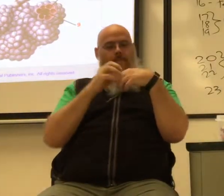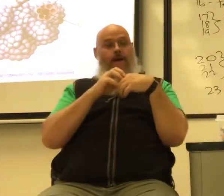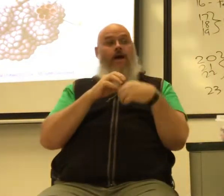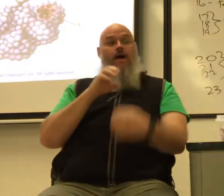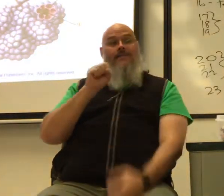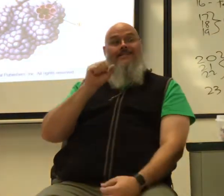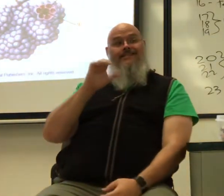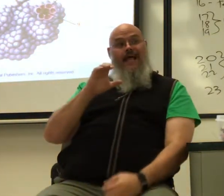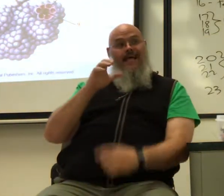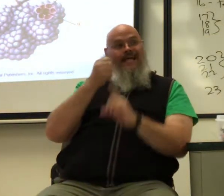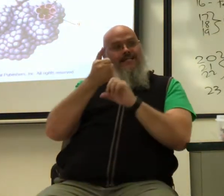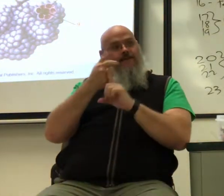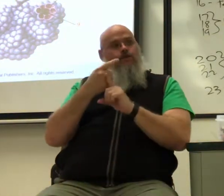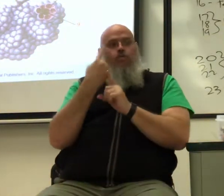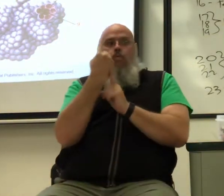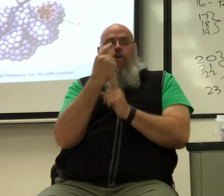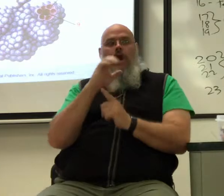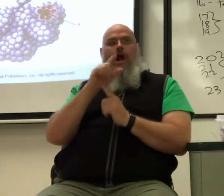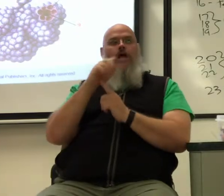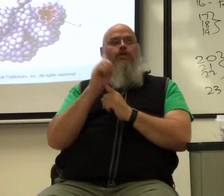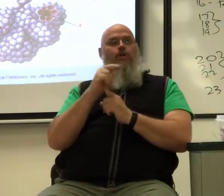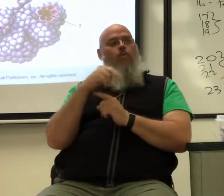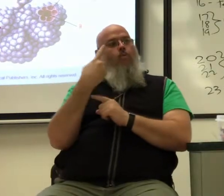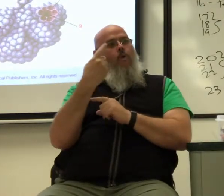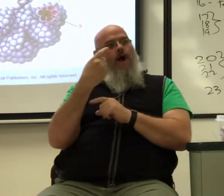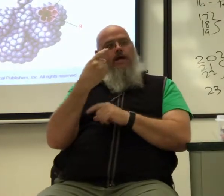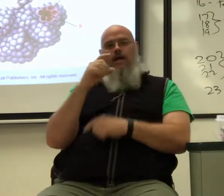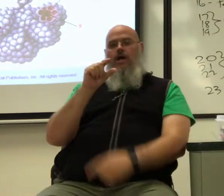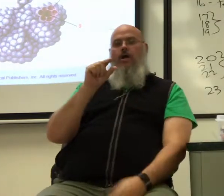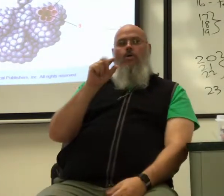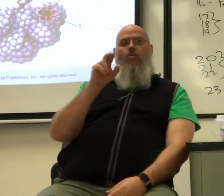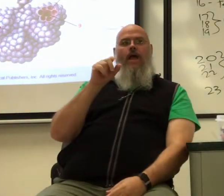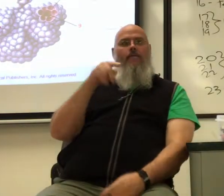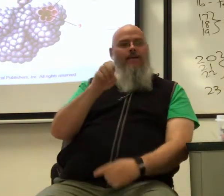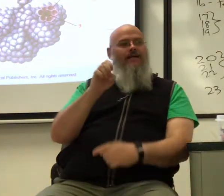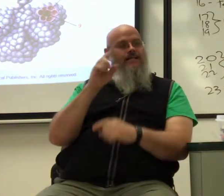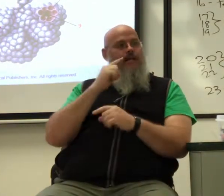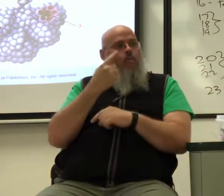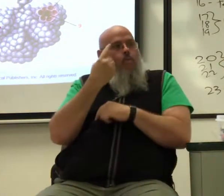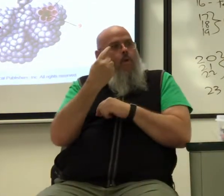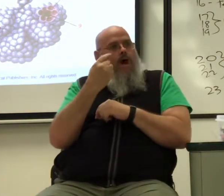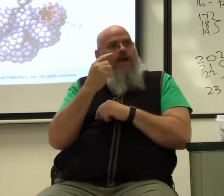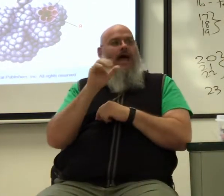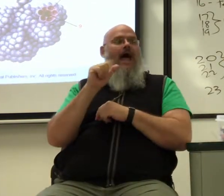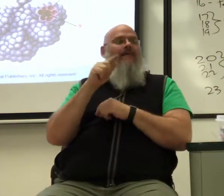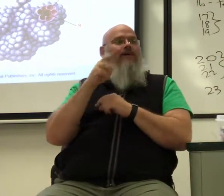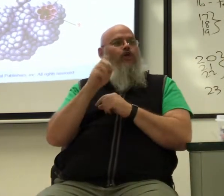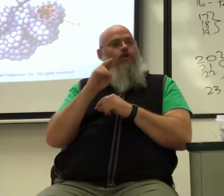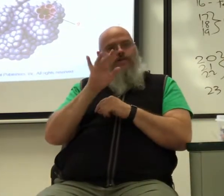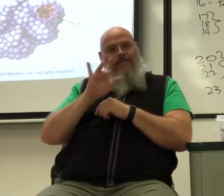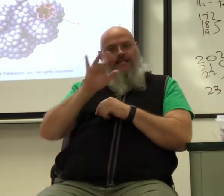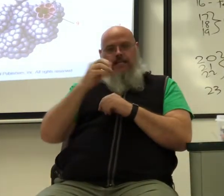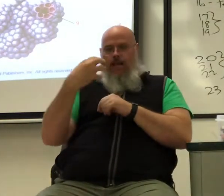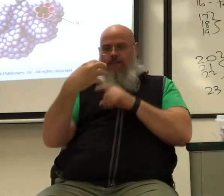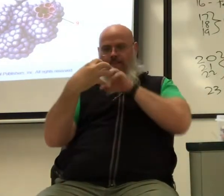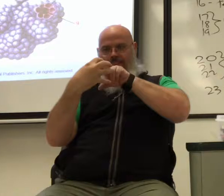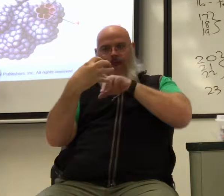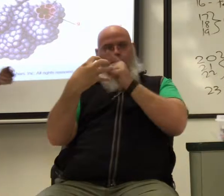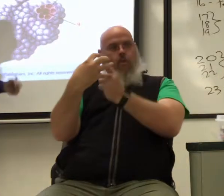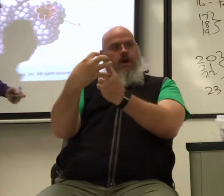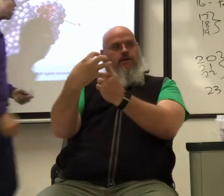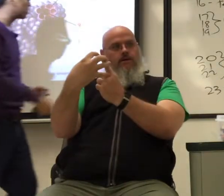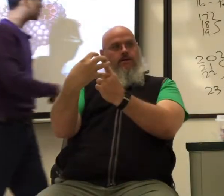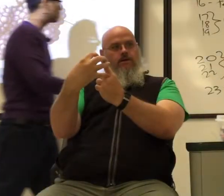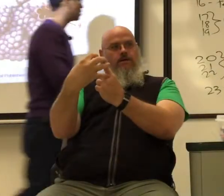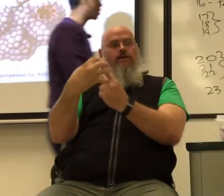of grapes. One grape is just one alveolar space. Okay, so that's just the terms. So I should